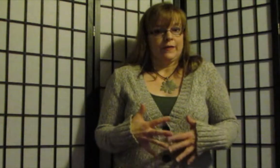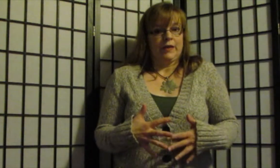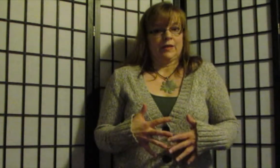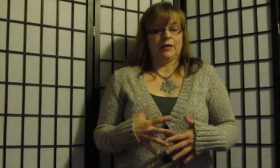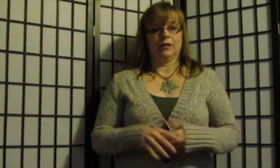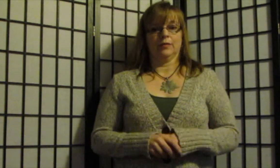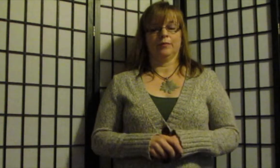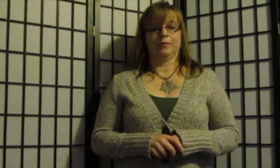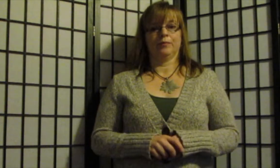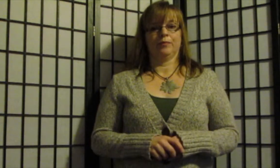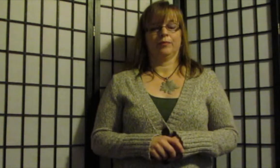nervous,